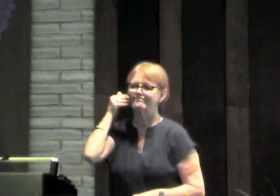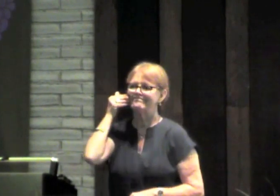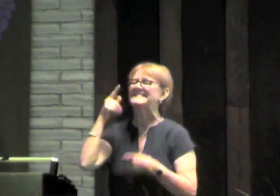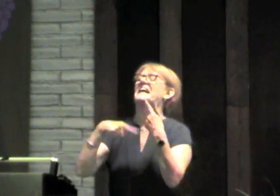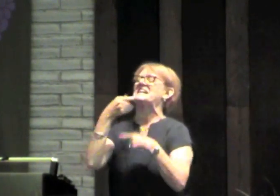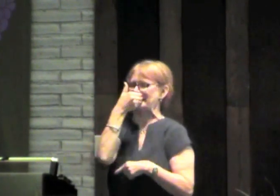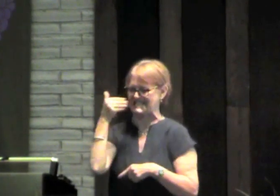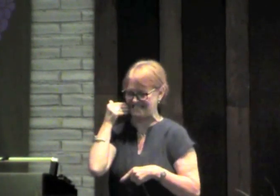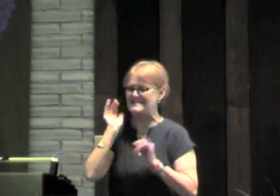fast.